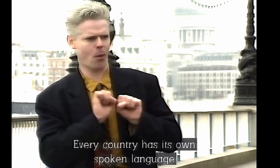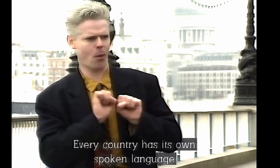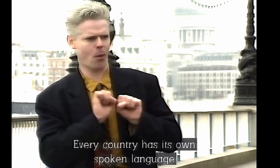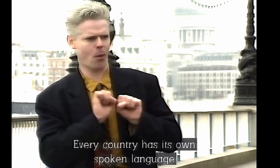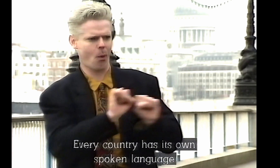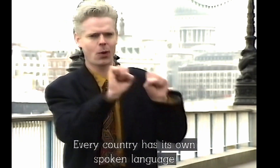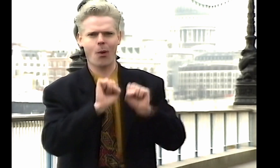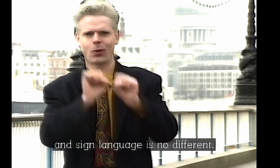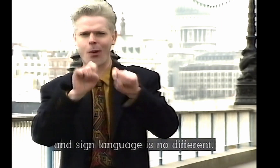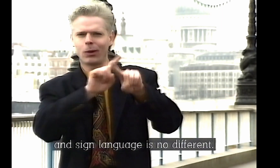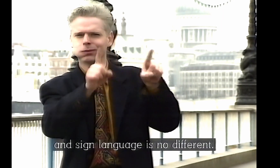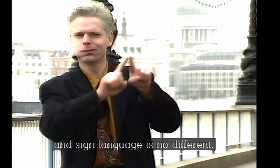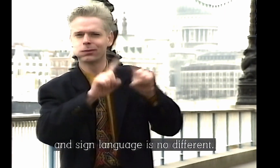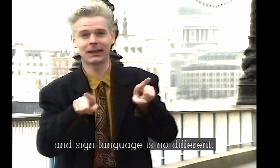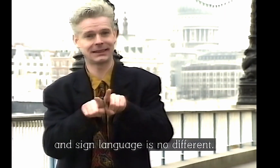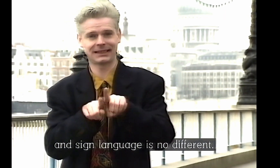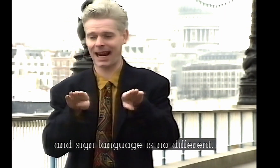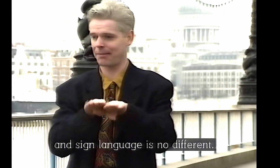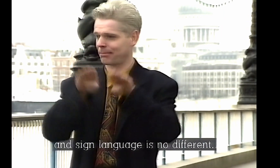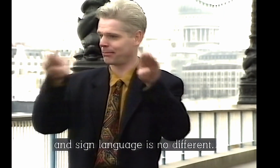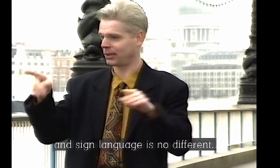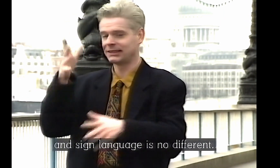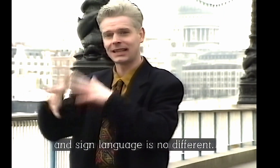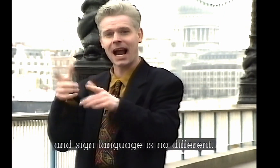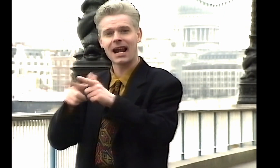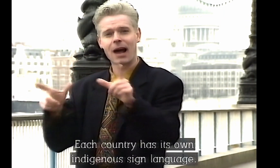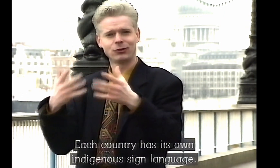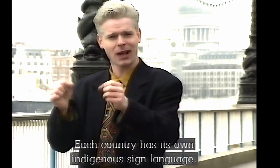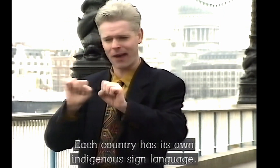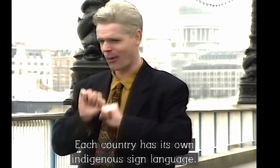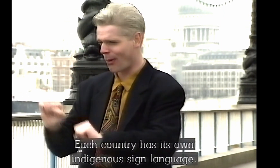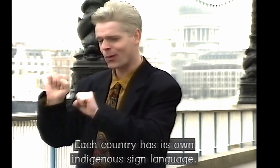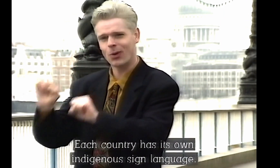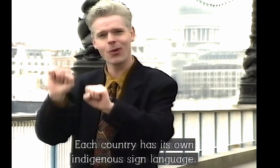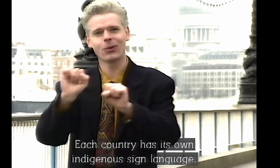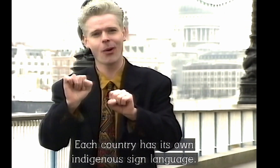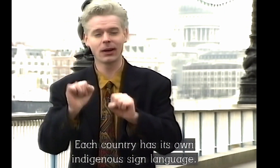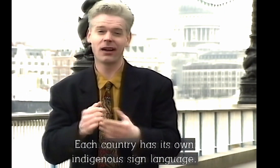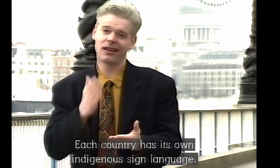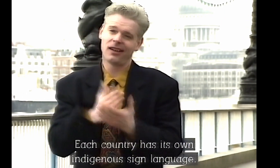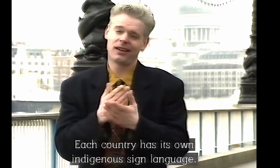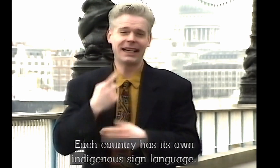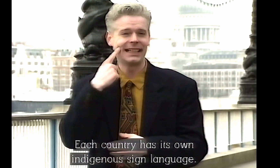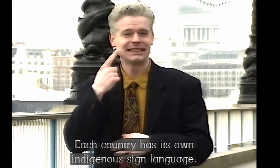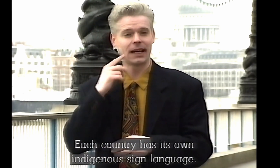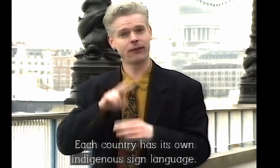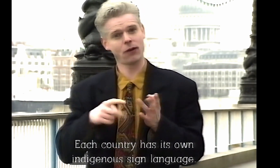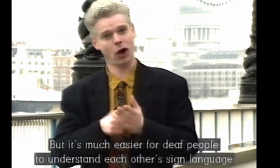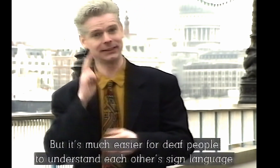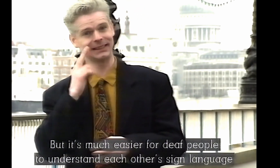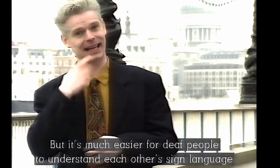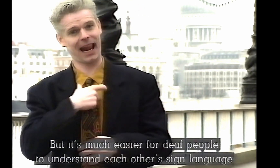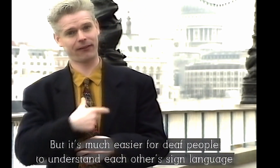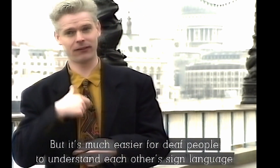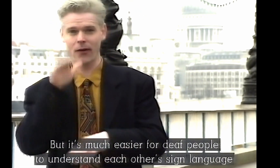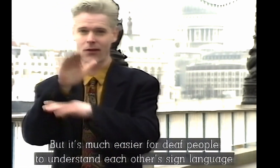I often get asked by hearing people whether other countries have the same sign language as we do, or how is it deaf people can communicate with